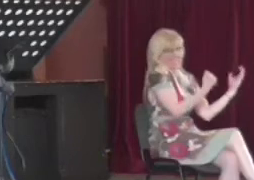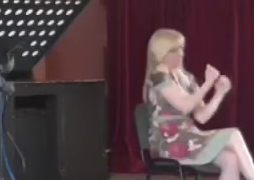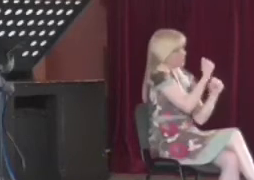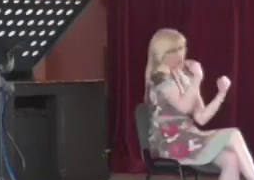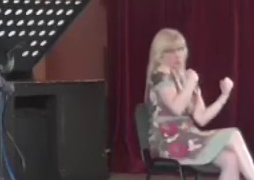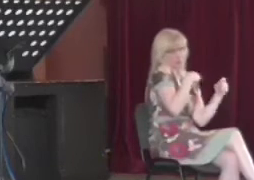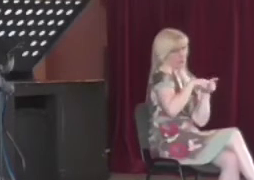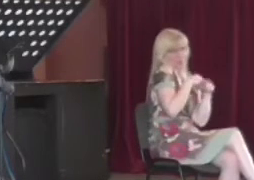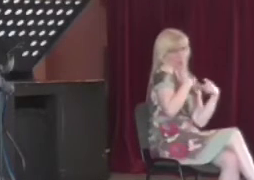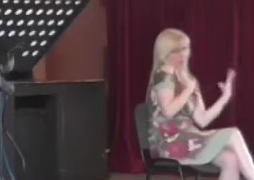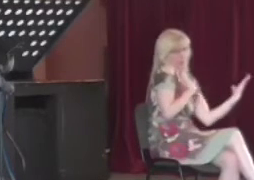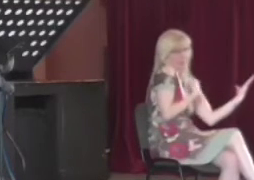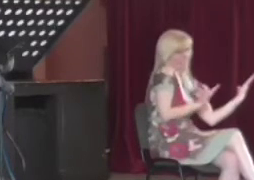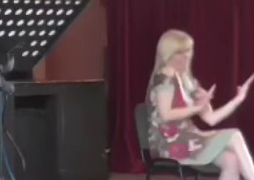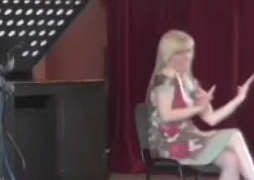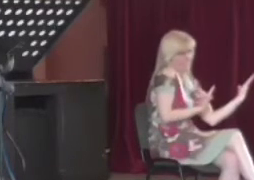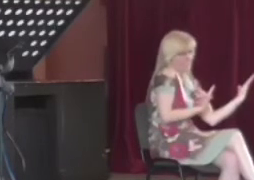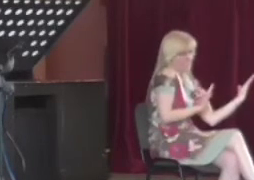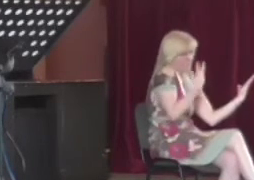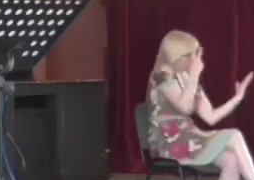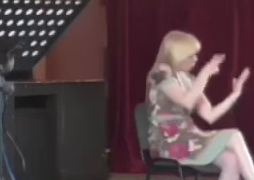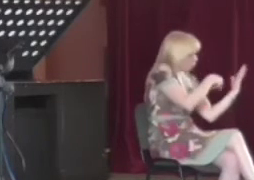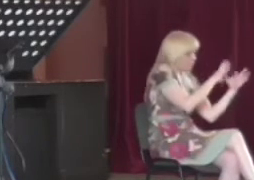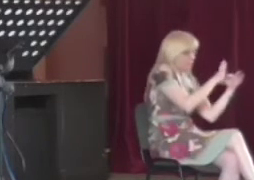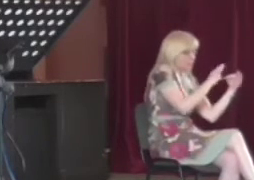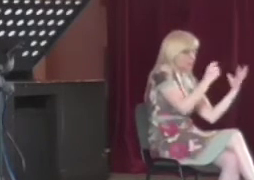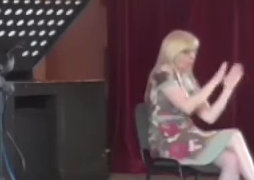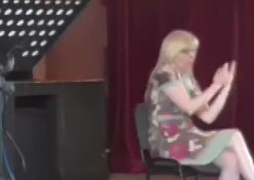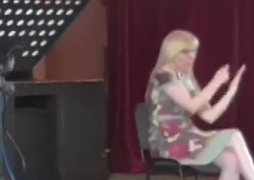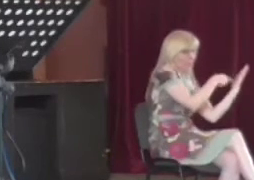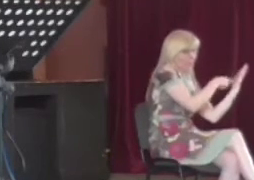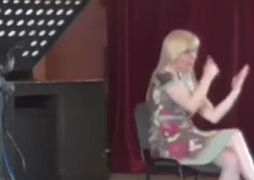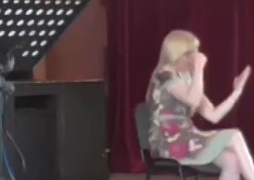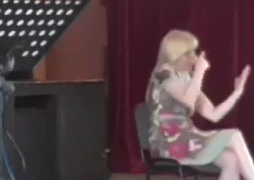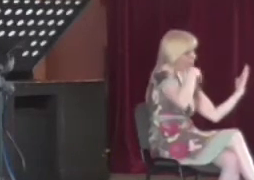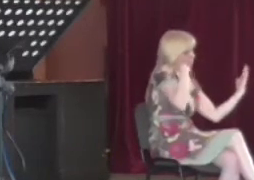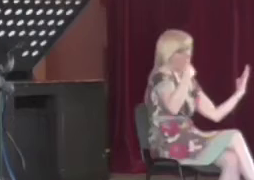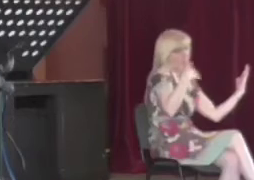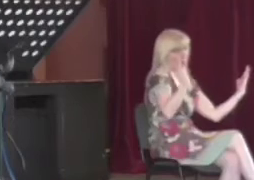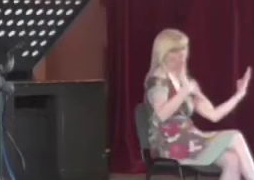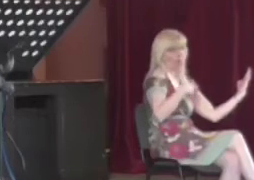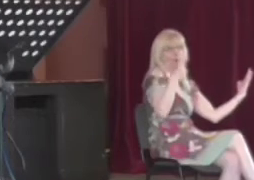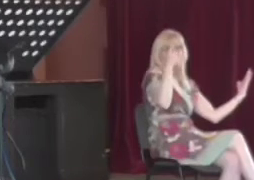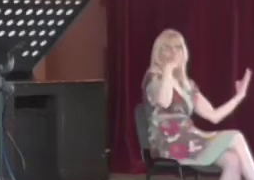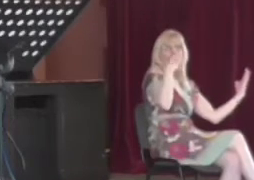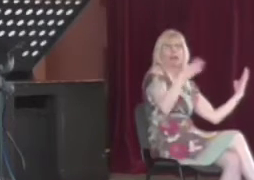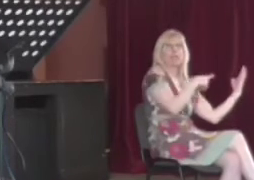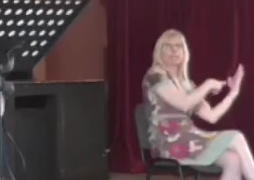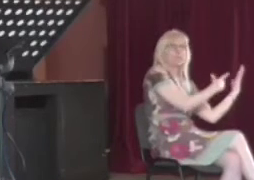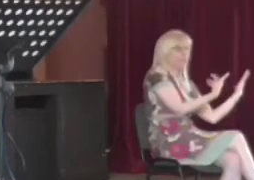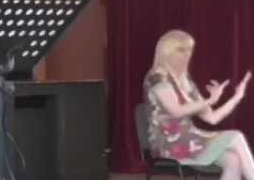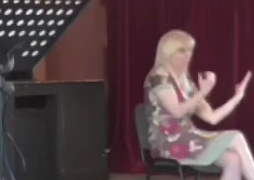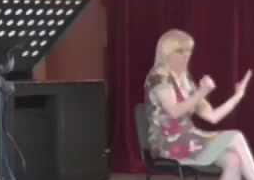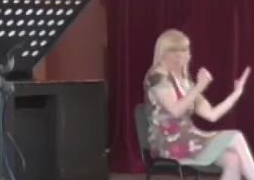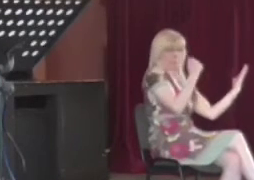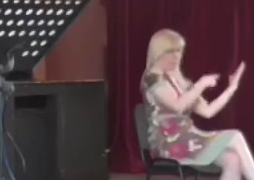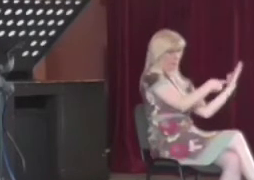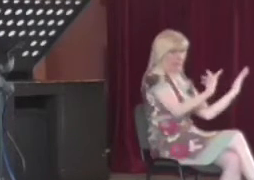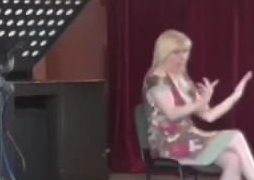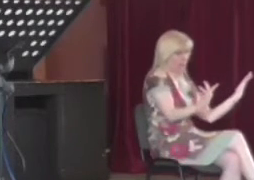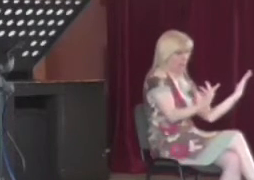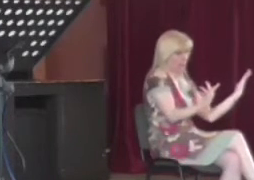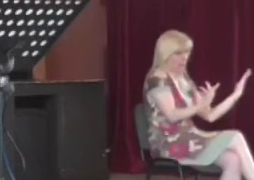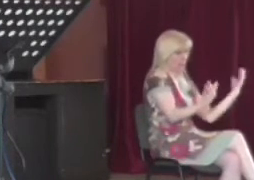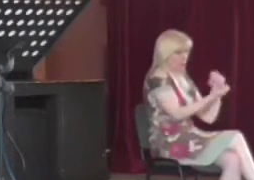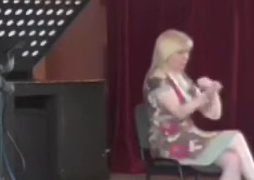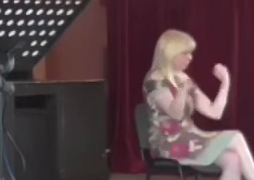is. Do it. And I'm saying this as much to me as anybody else, so please don't think I'm just telling you, because I've struggled with this